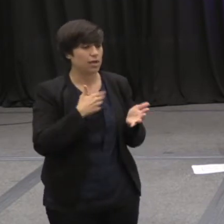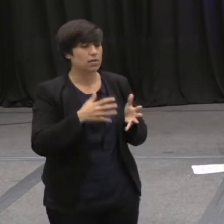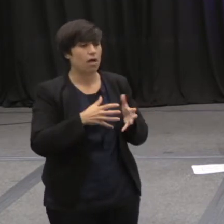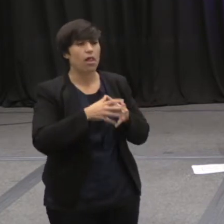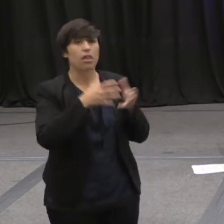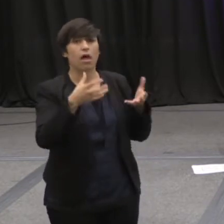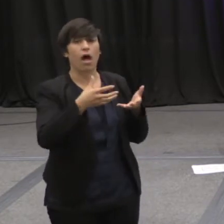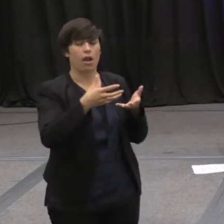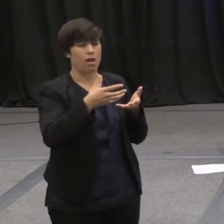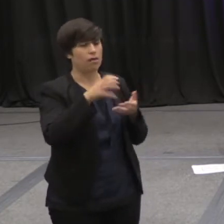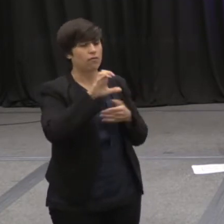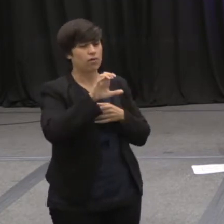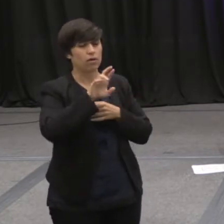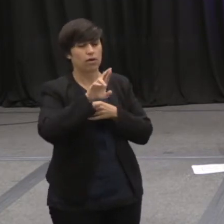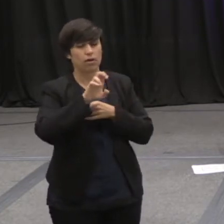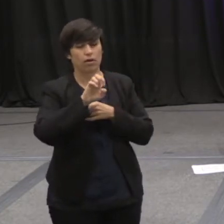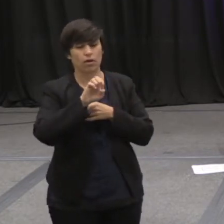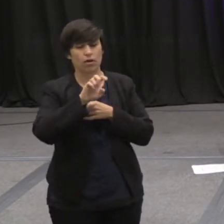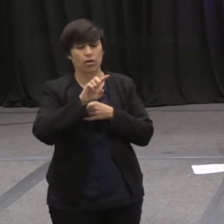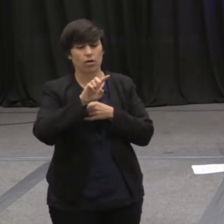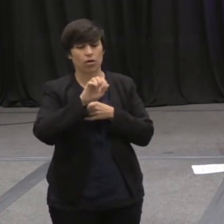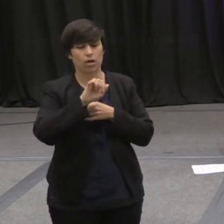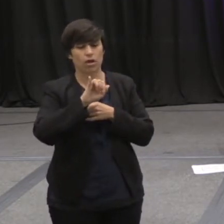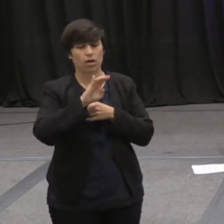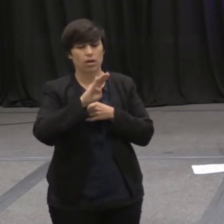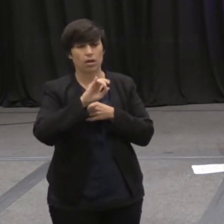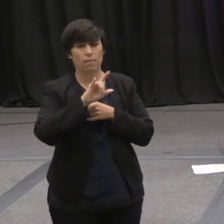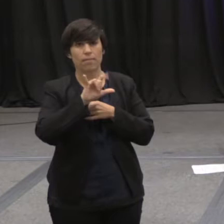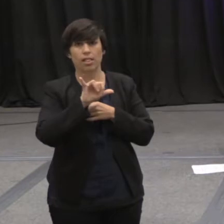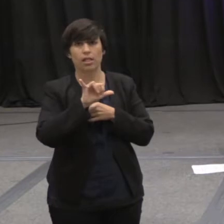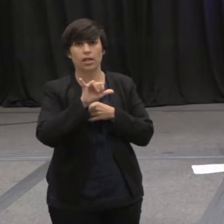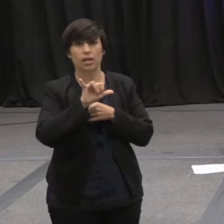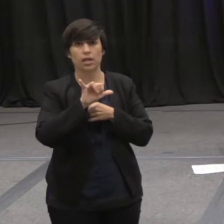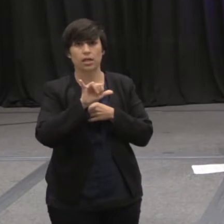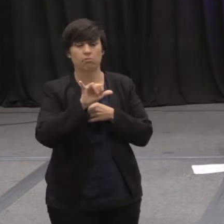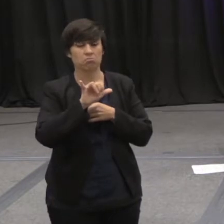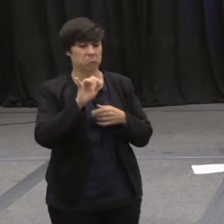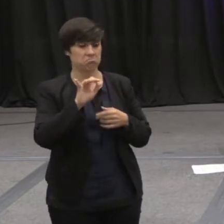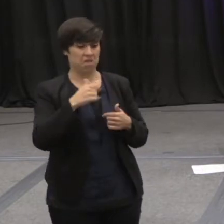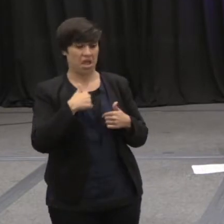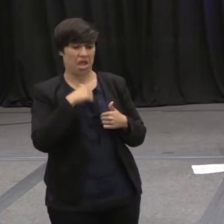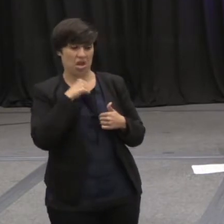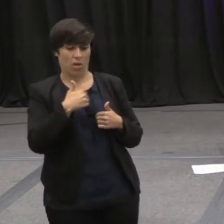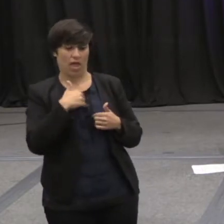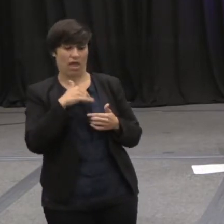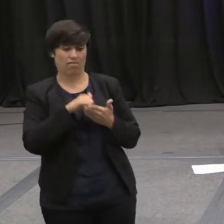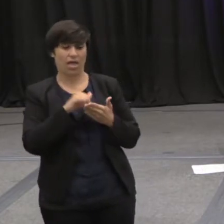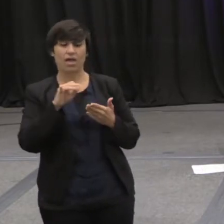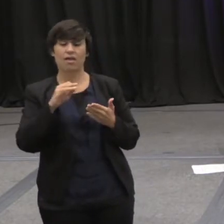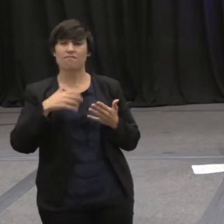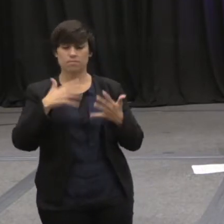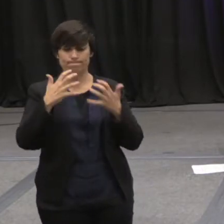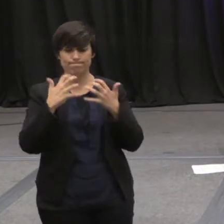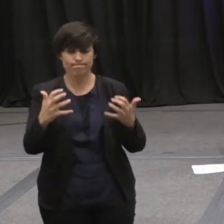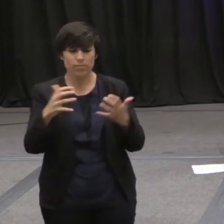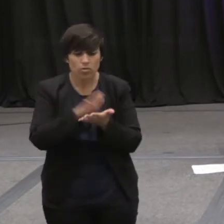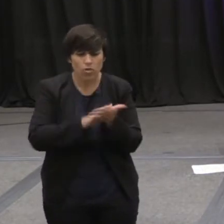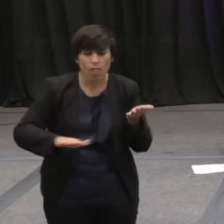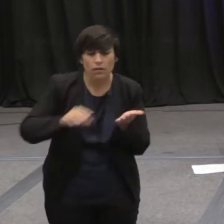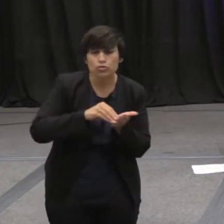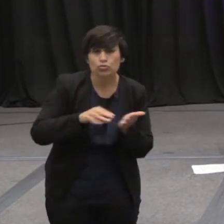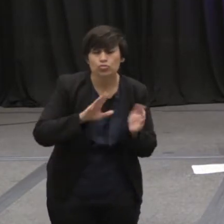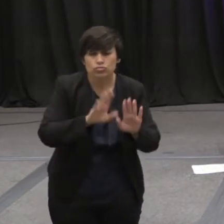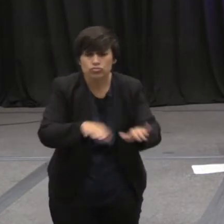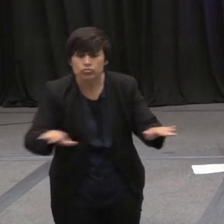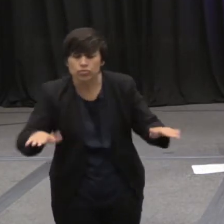credibility that in a way that I don't, because if I were talking to a group of younger people or a group of college students saying, you know, maybe